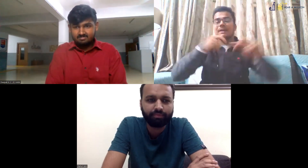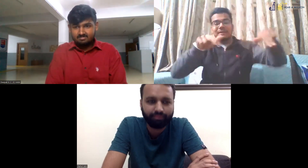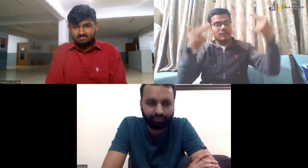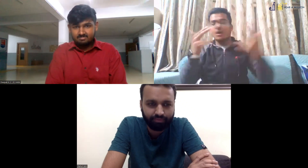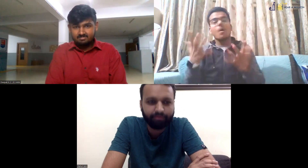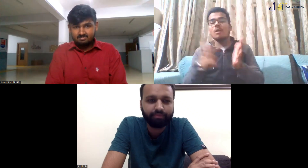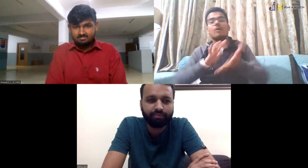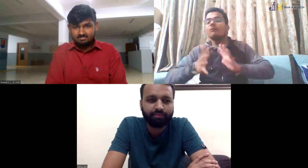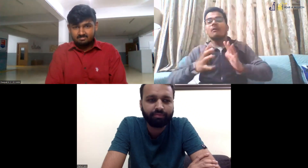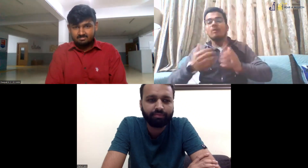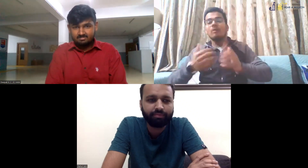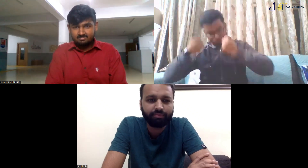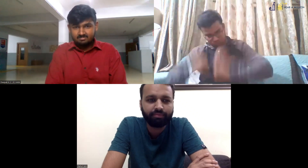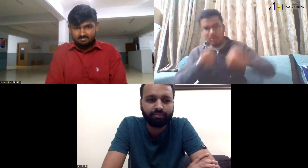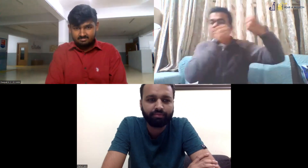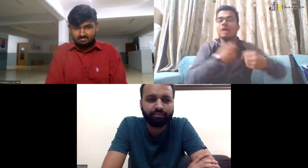wherever we are.